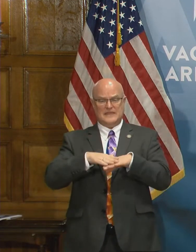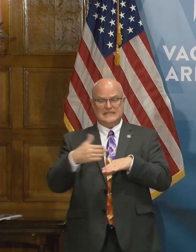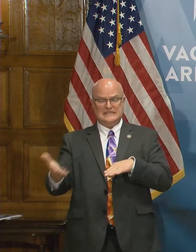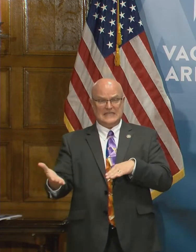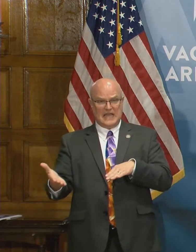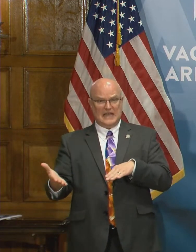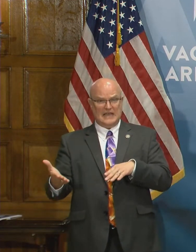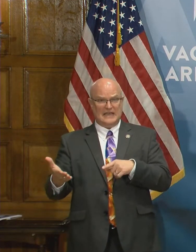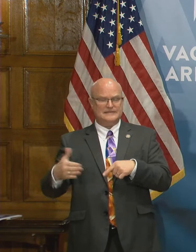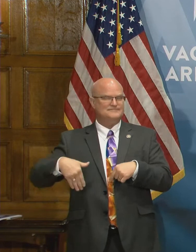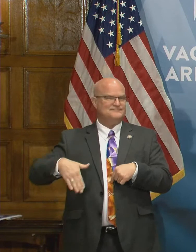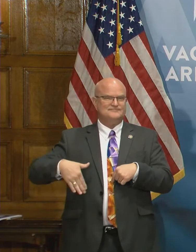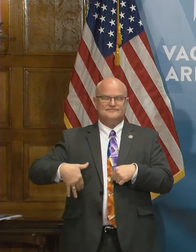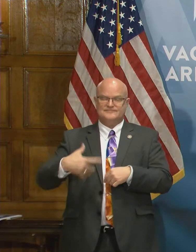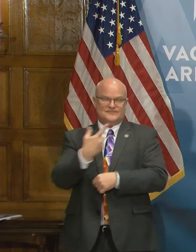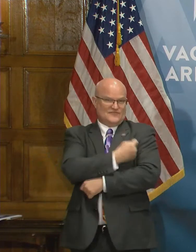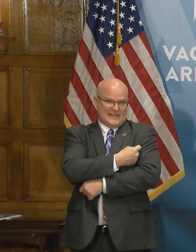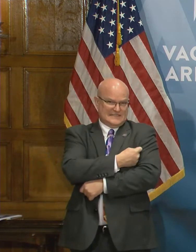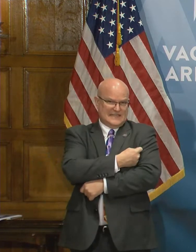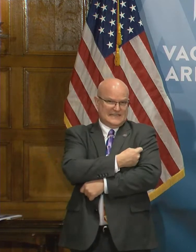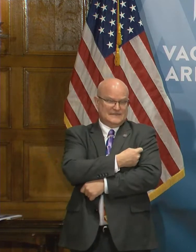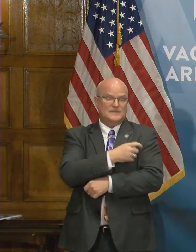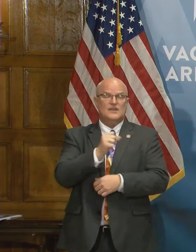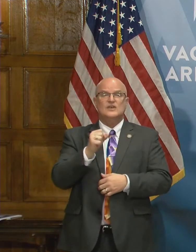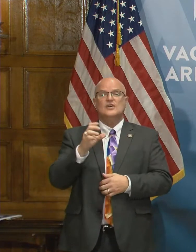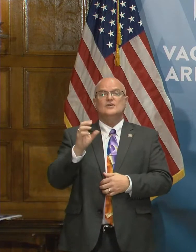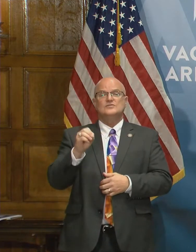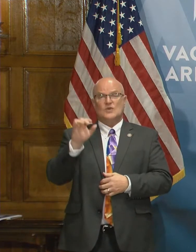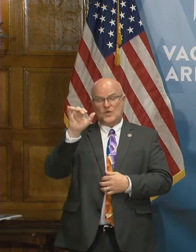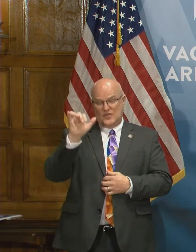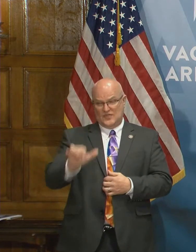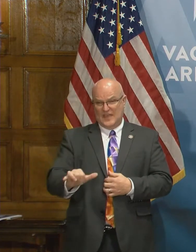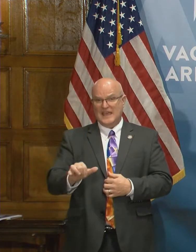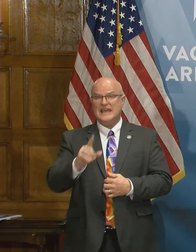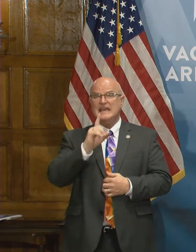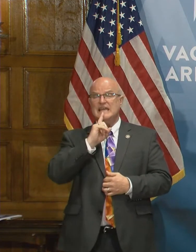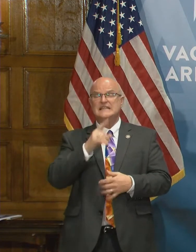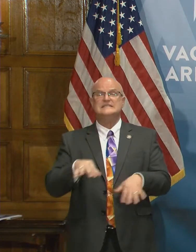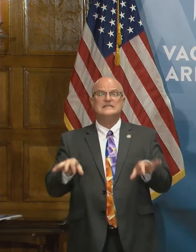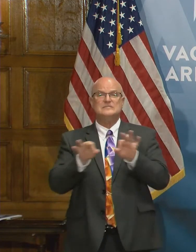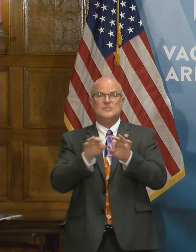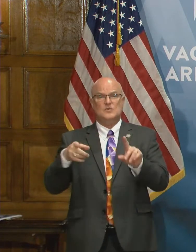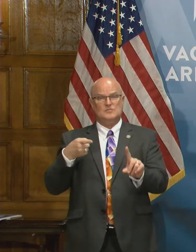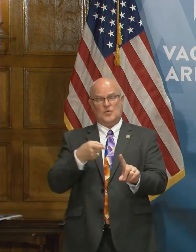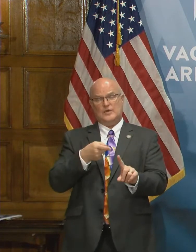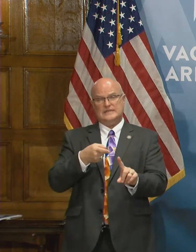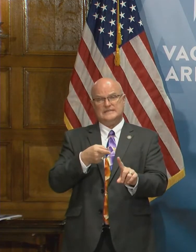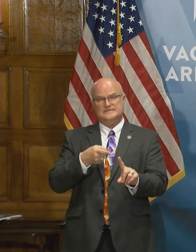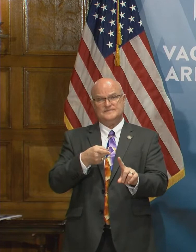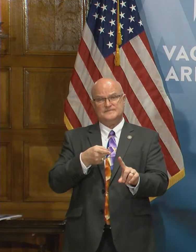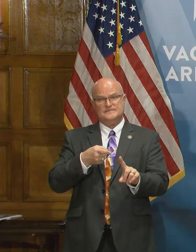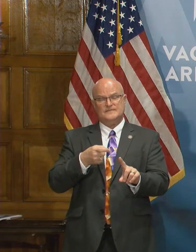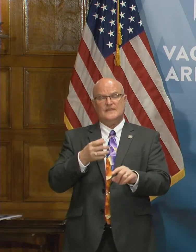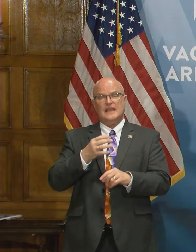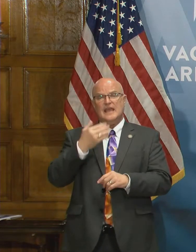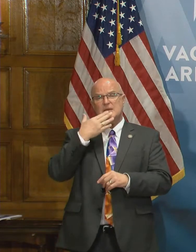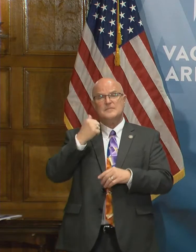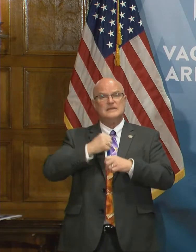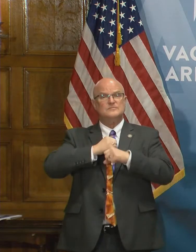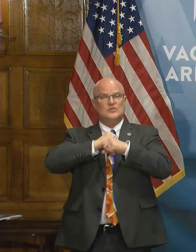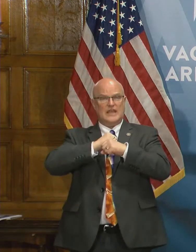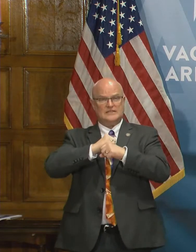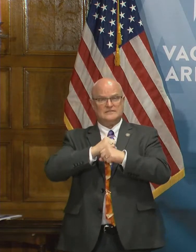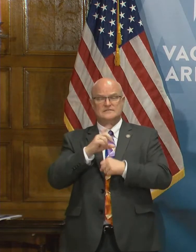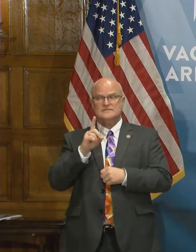die have not been fully vaccinated. So that to me is a very important point and best